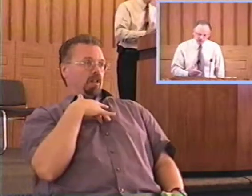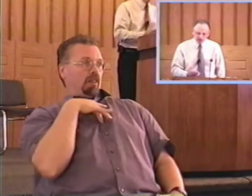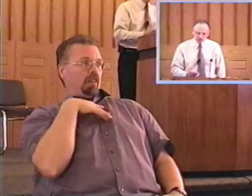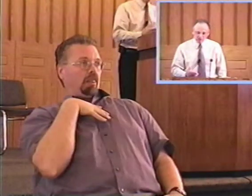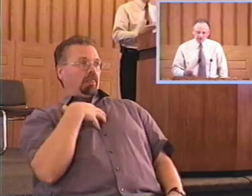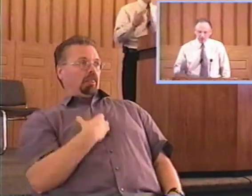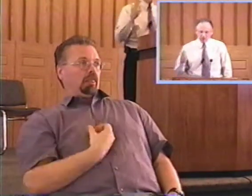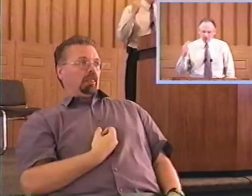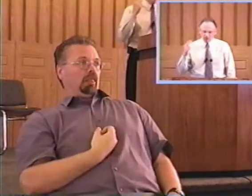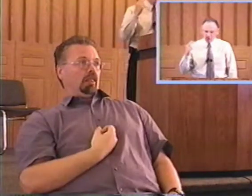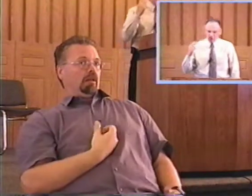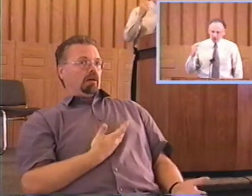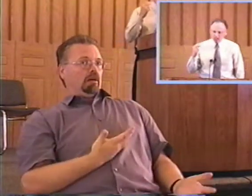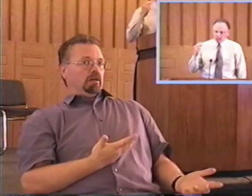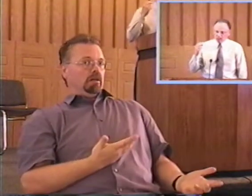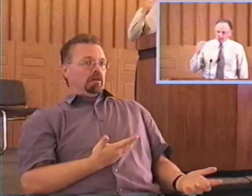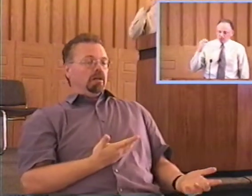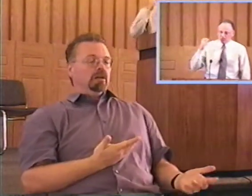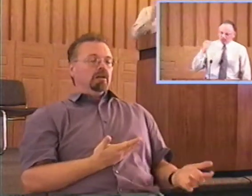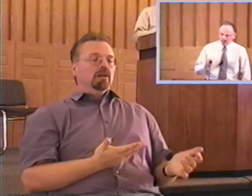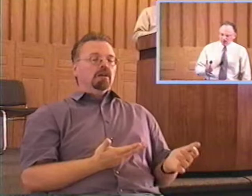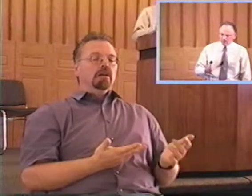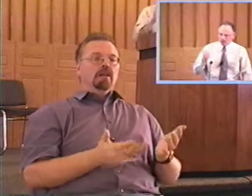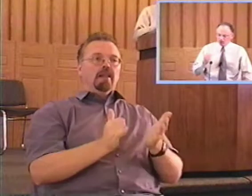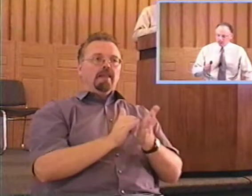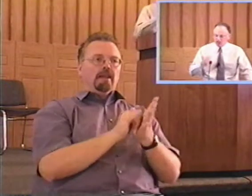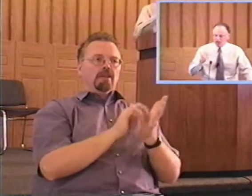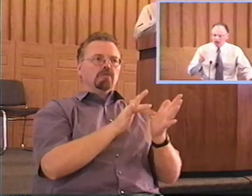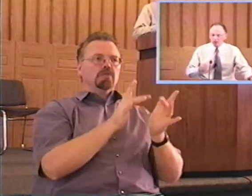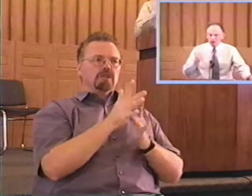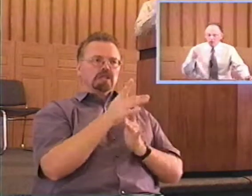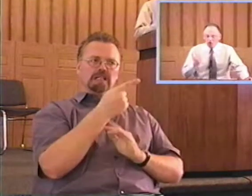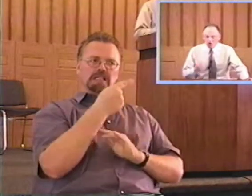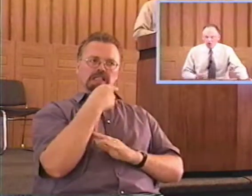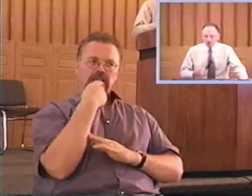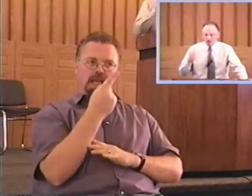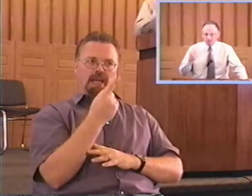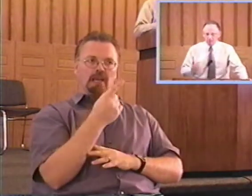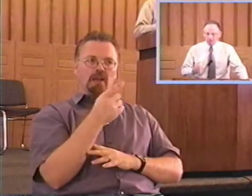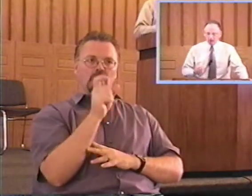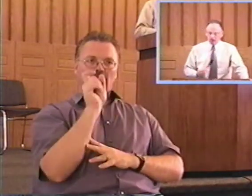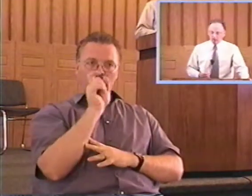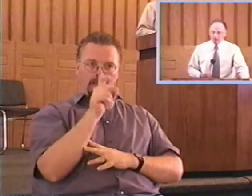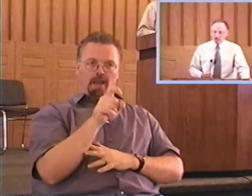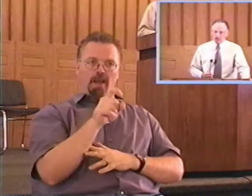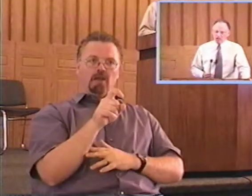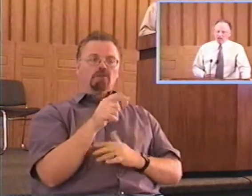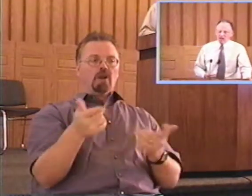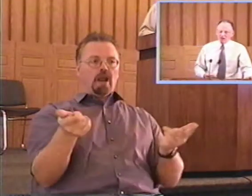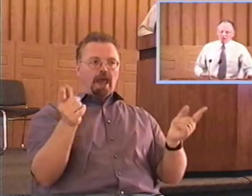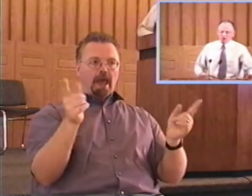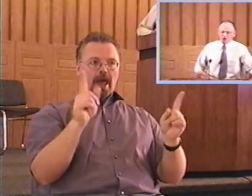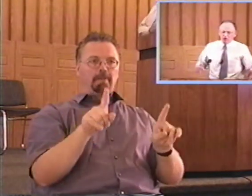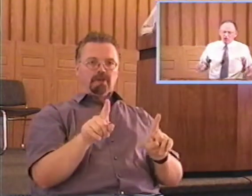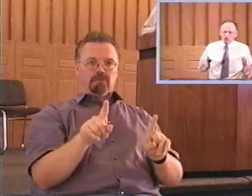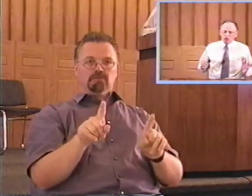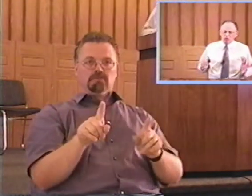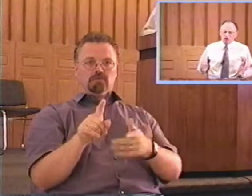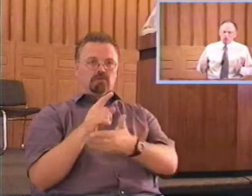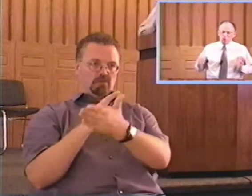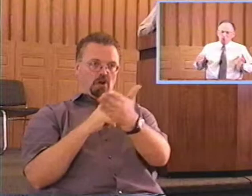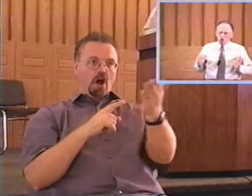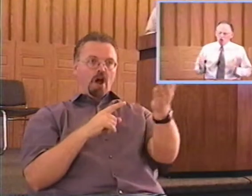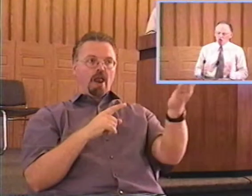What Jesus is saying here is that that is going to happen to all of us publicly. And that